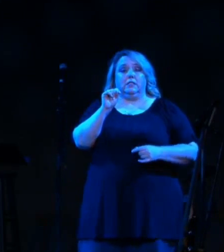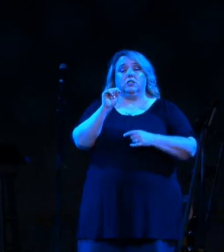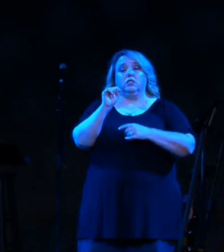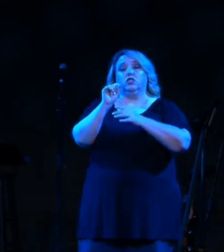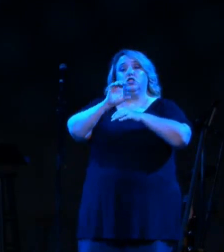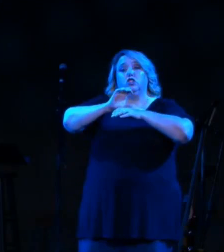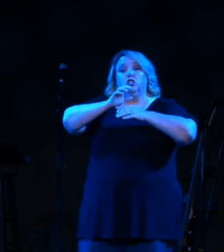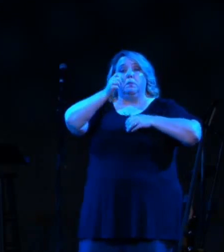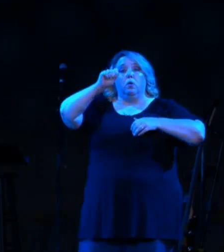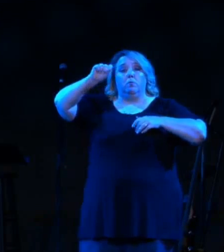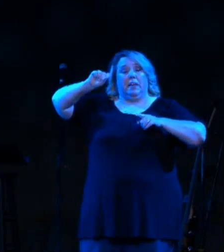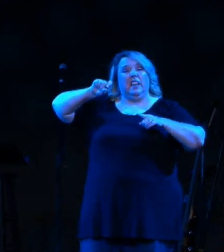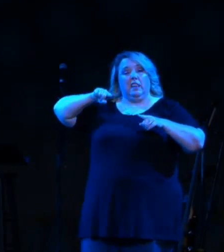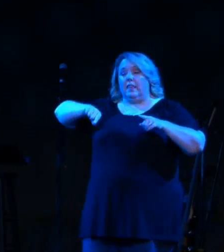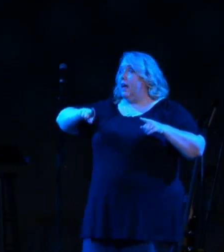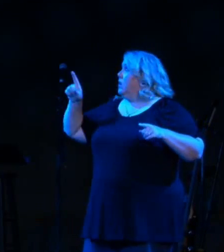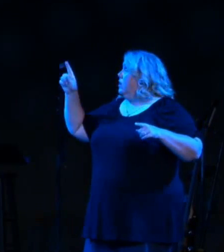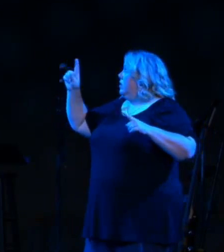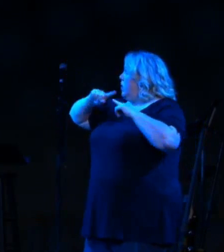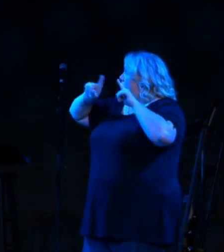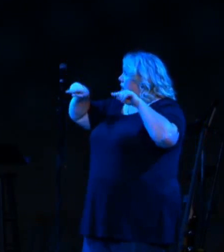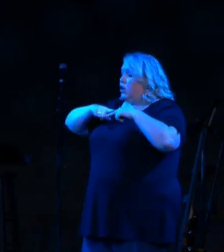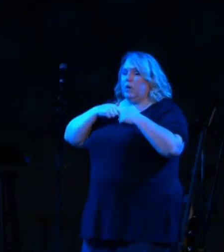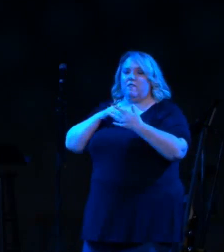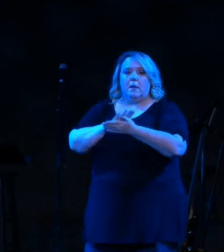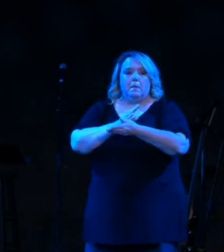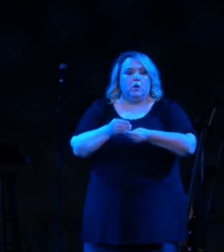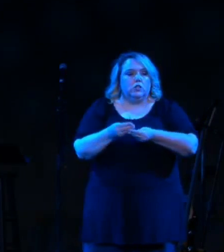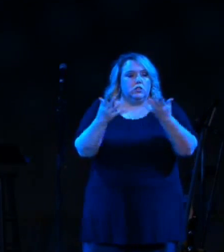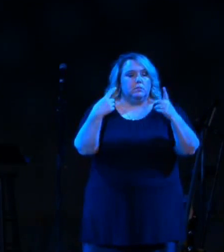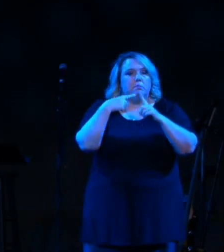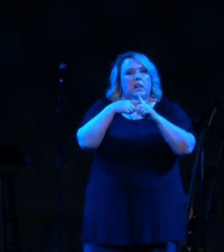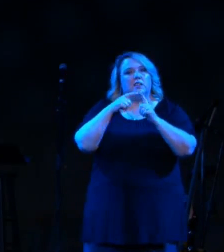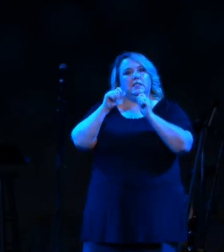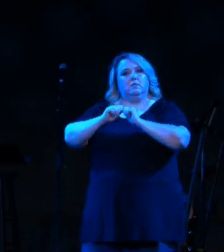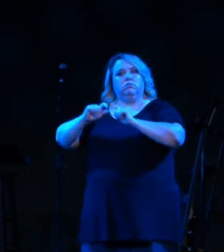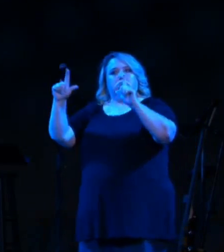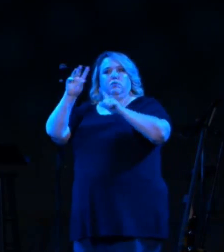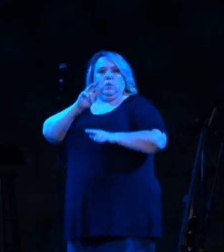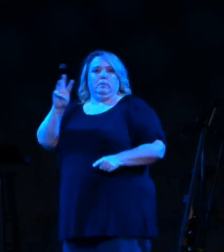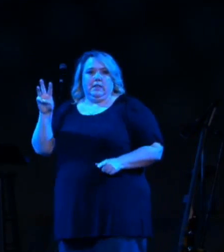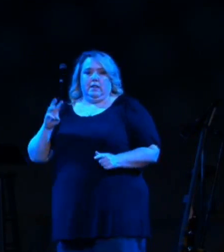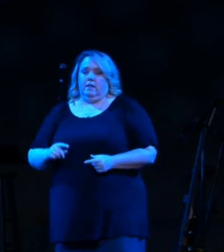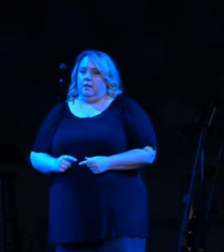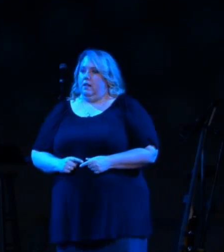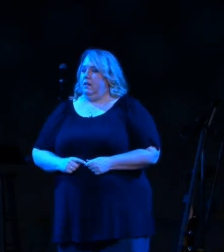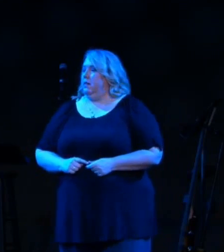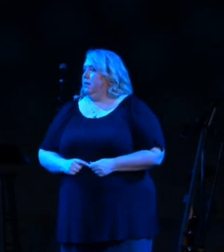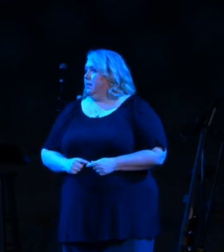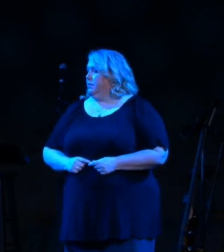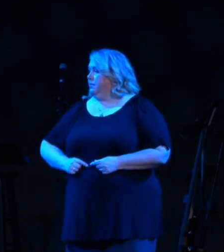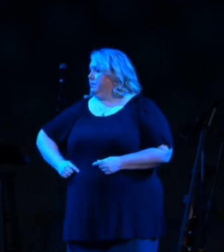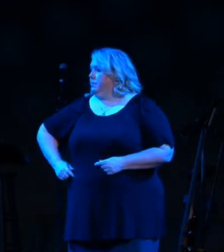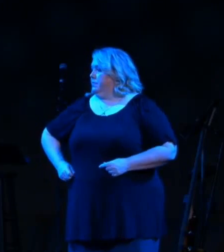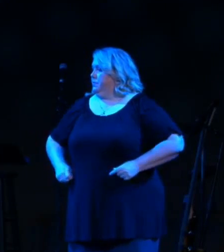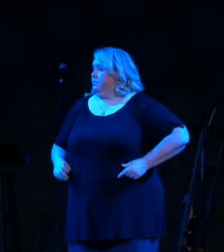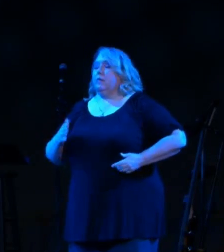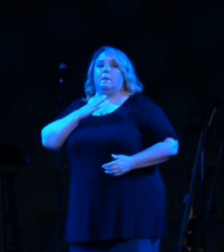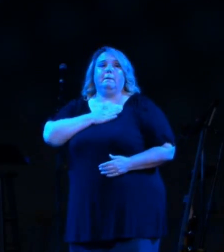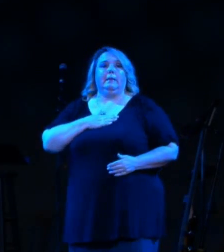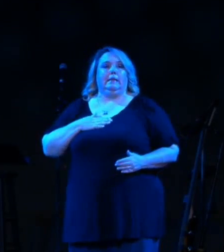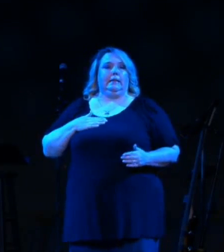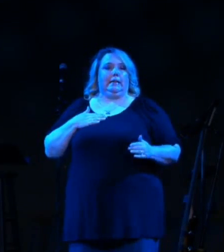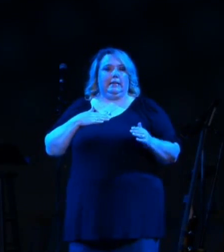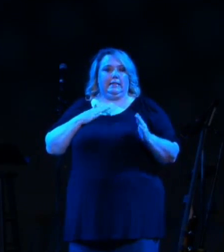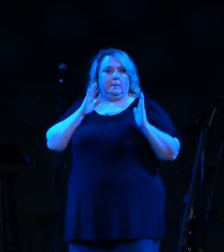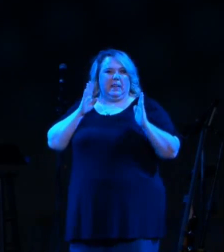the screens behind me as well as on our website. So please pay attention